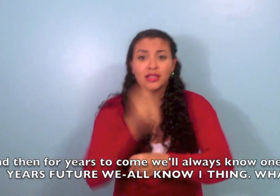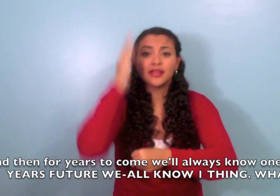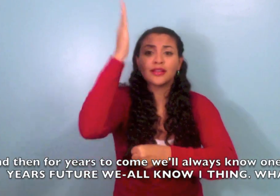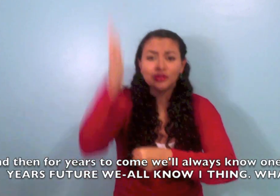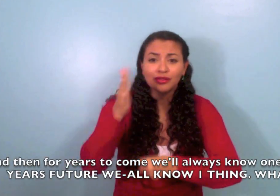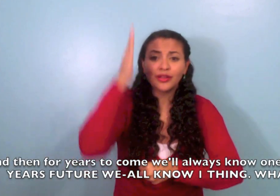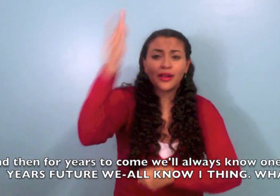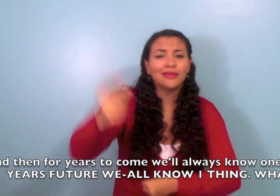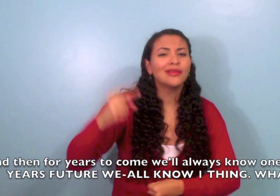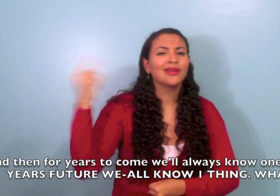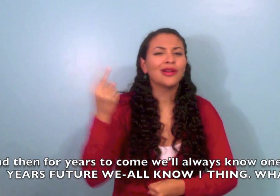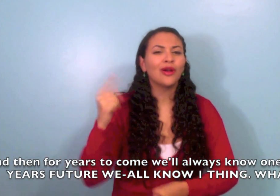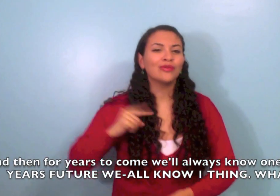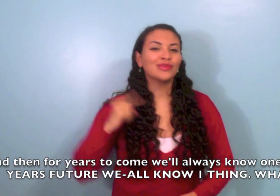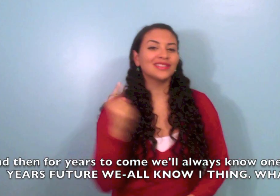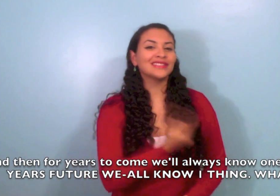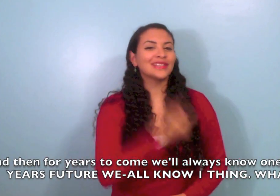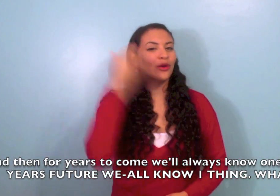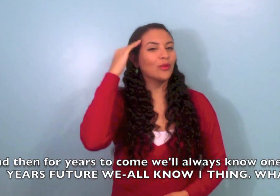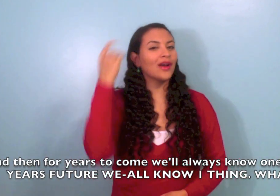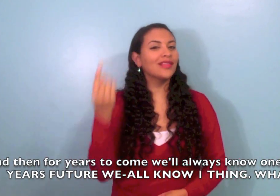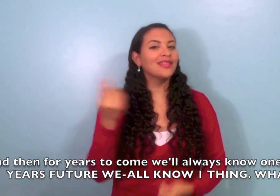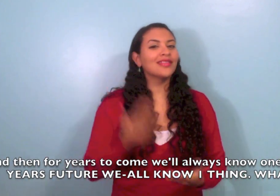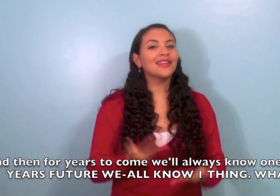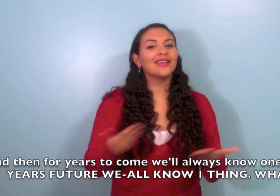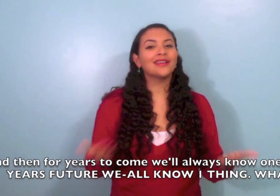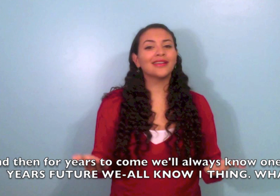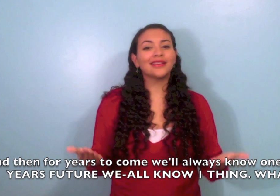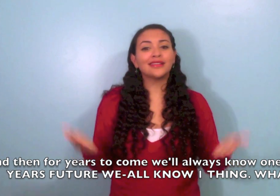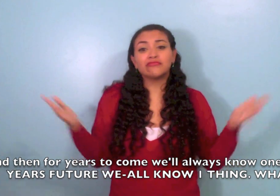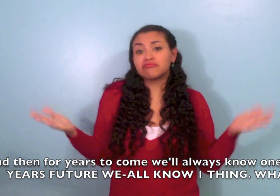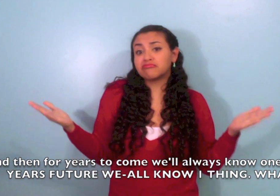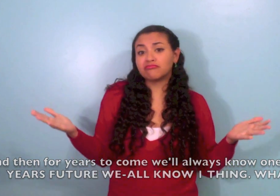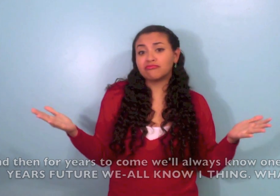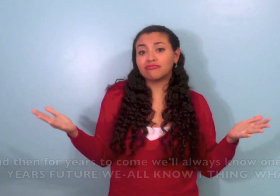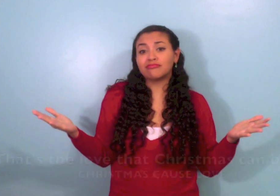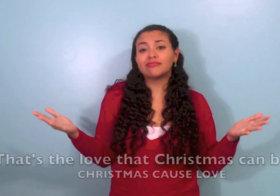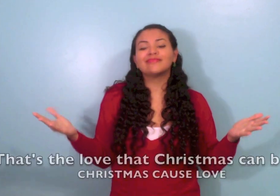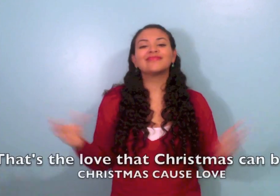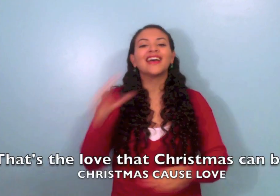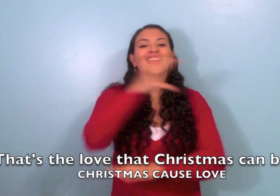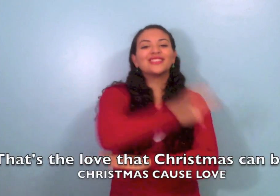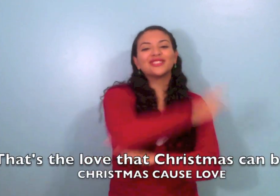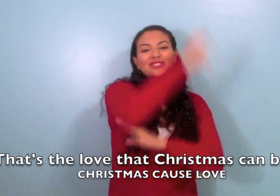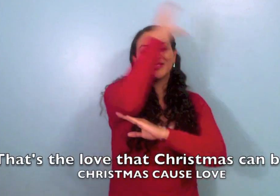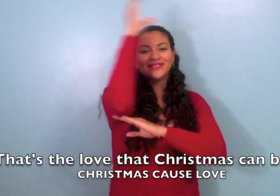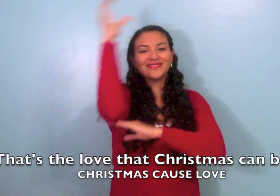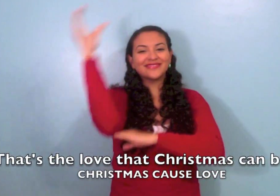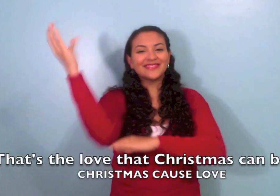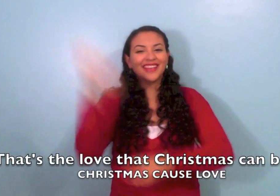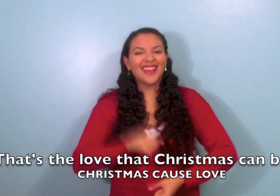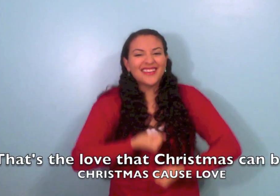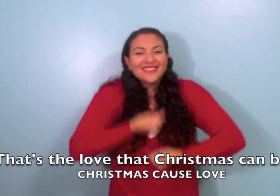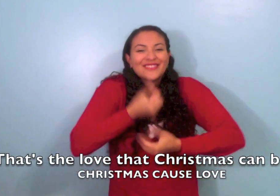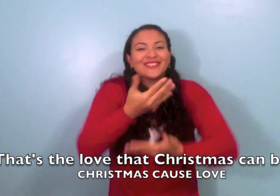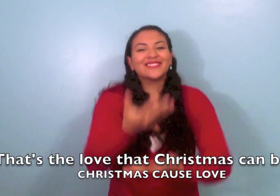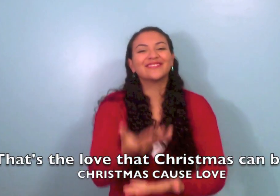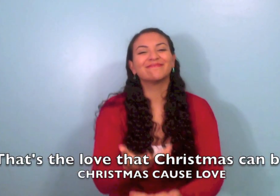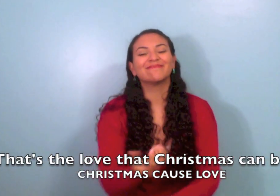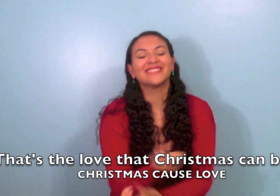years to come, we'll always know one thing. That's the love that Christmas